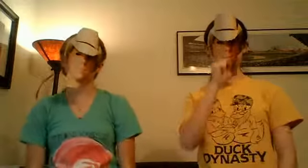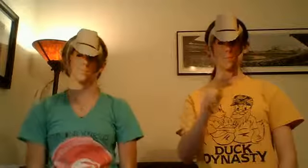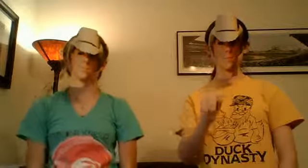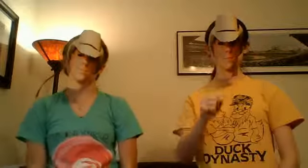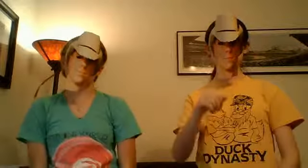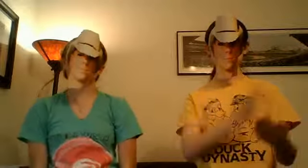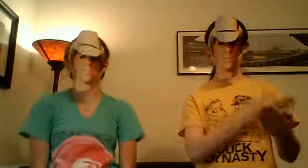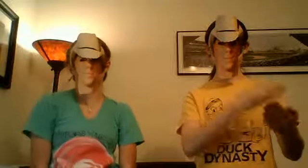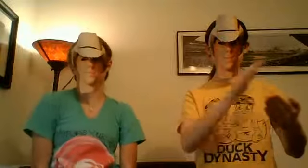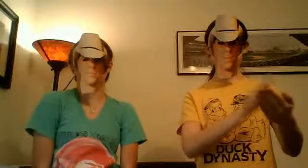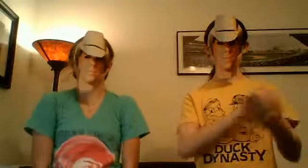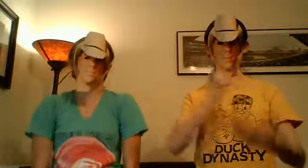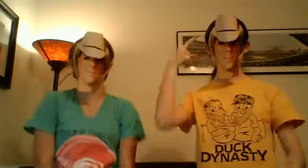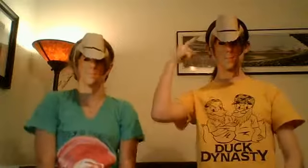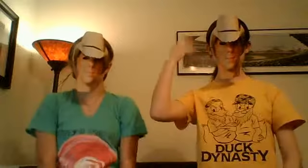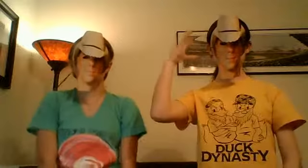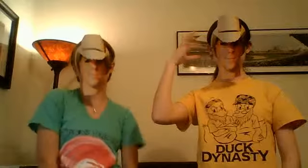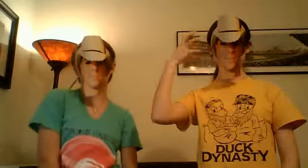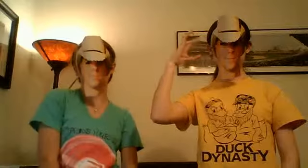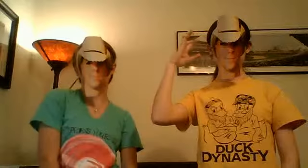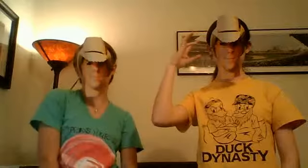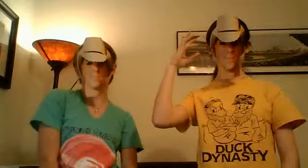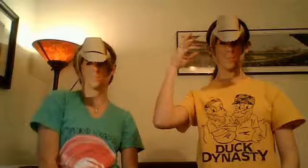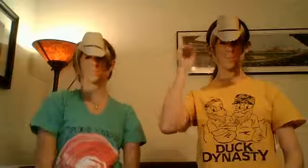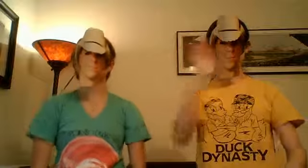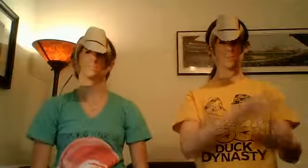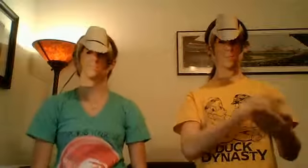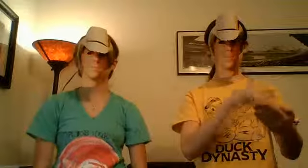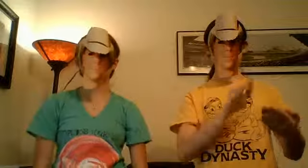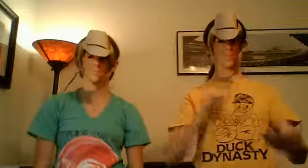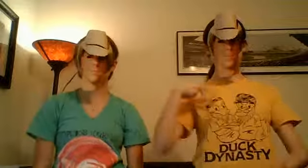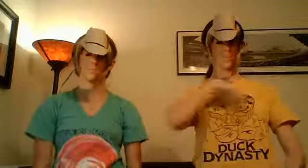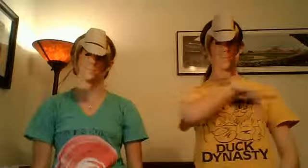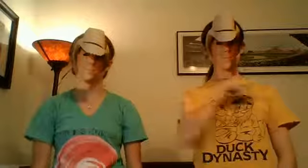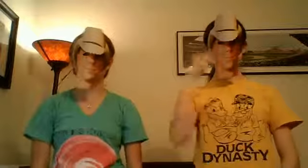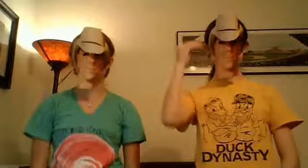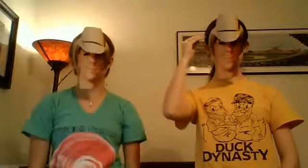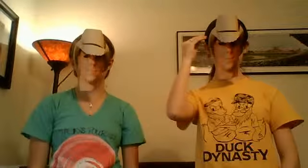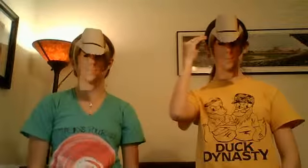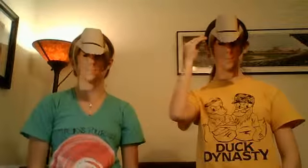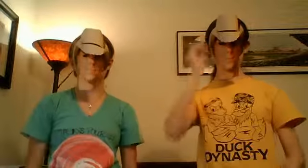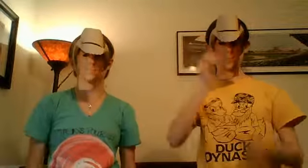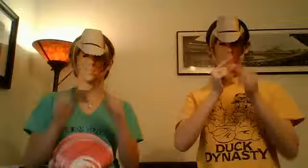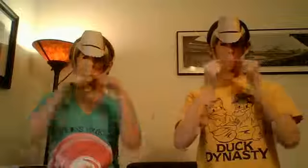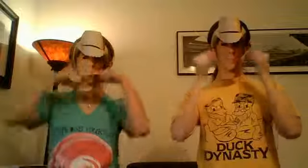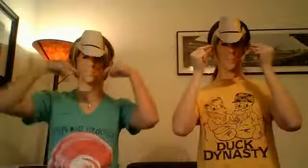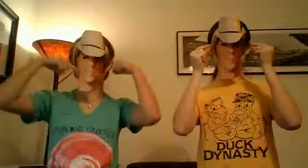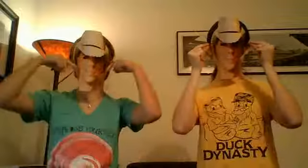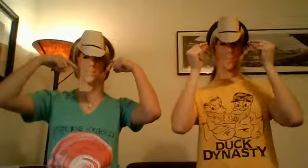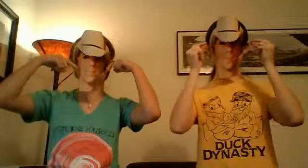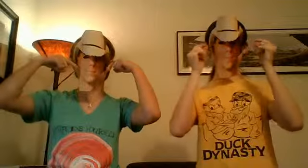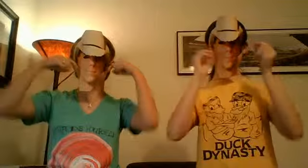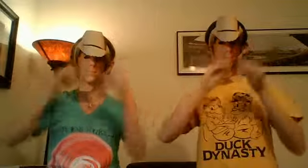A big song on the radio. Sing along, cause it's what we know. It's a smile,